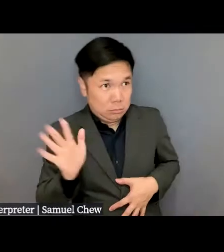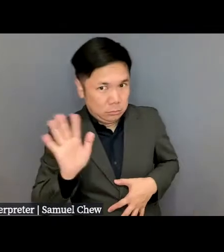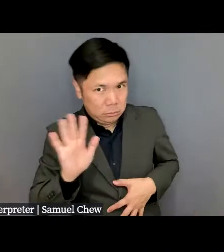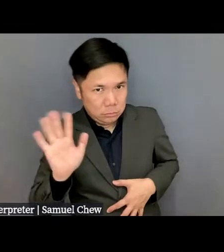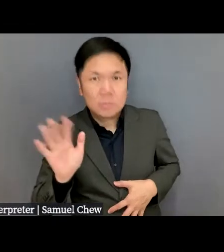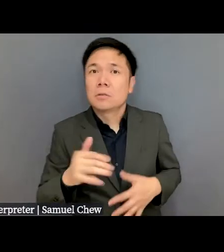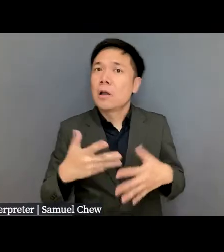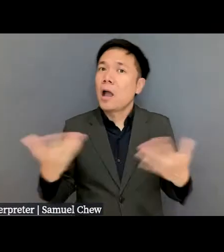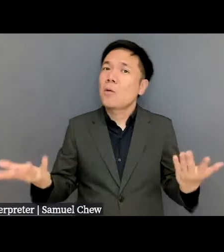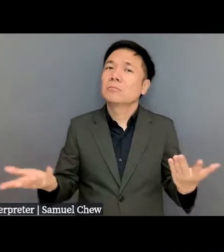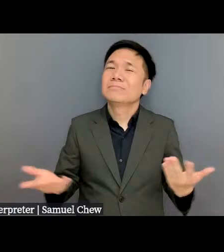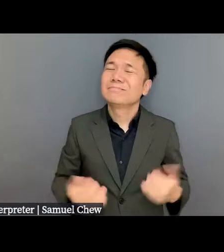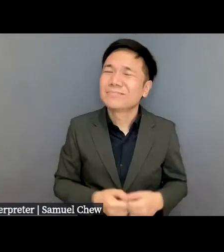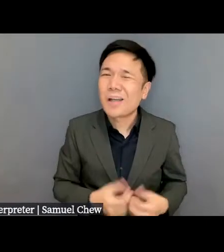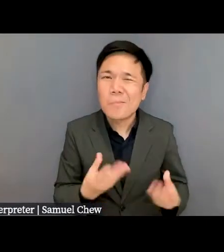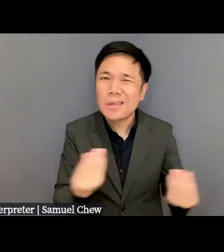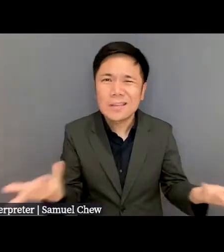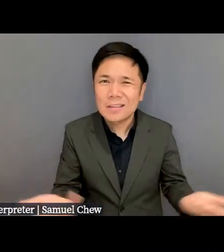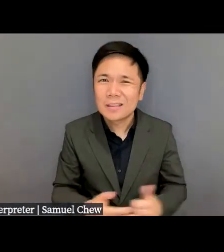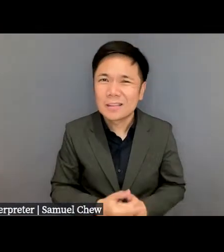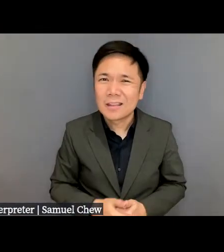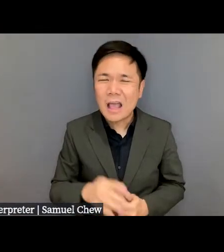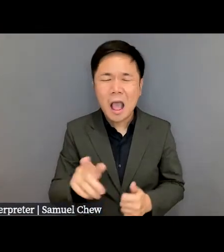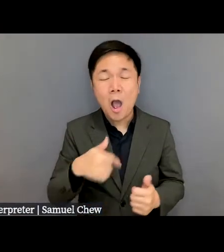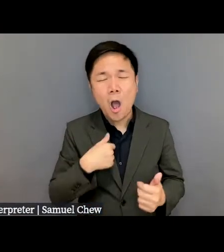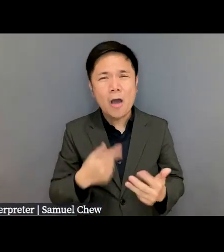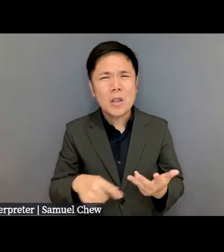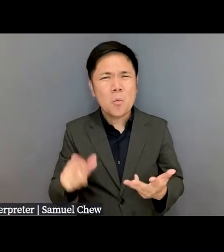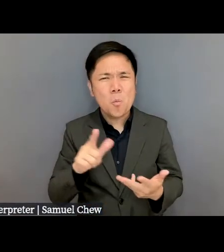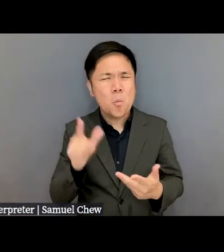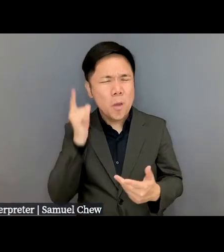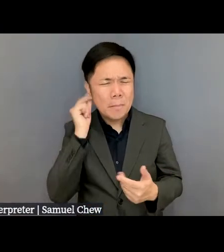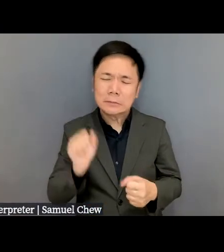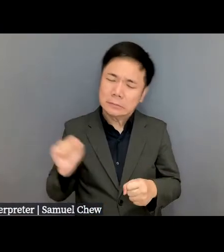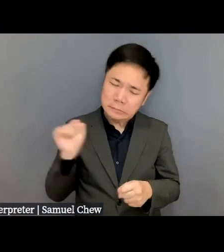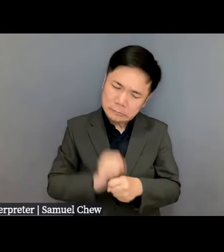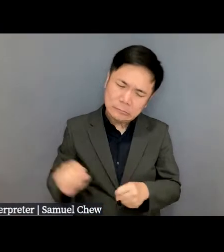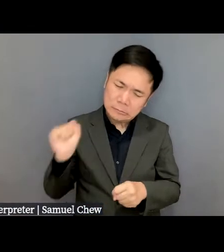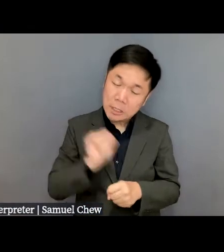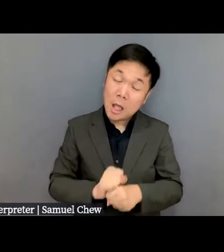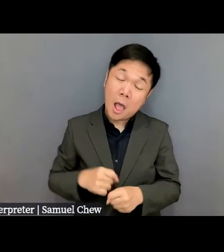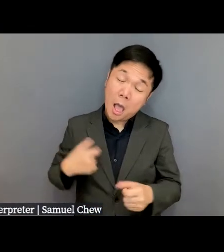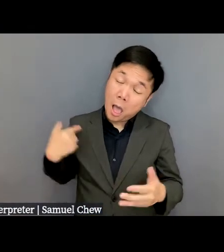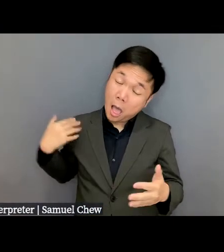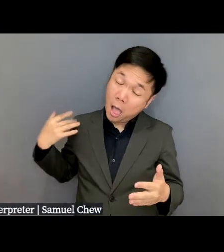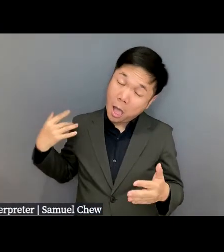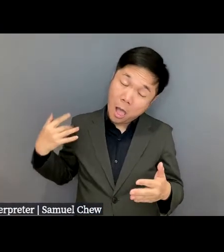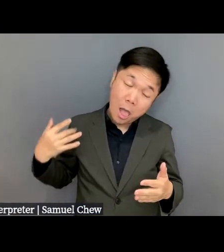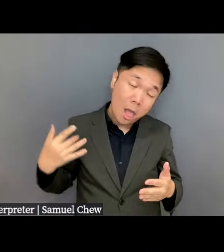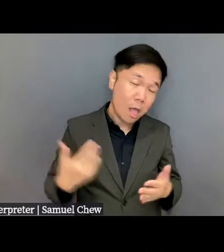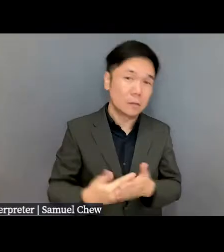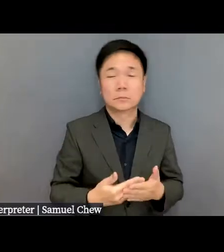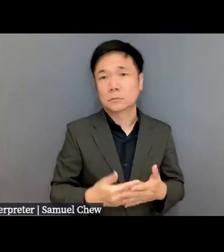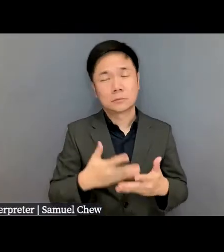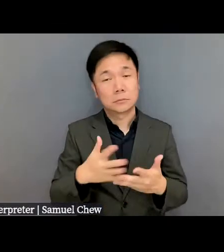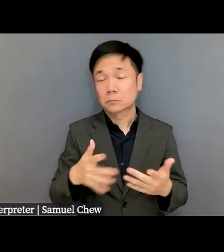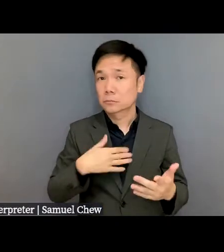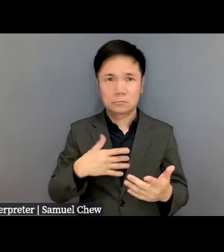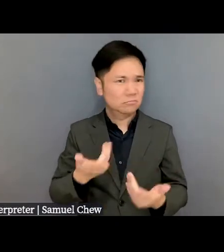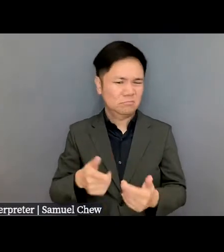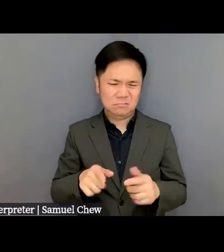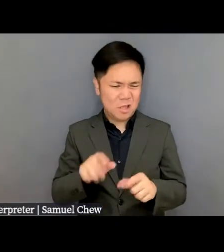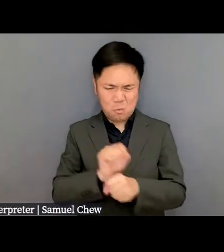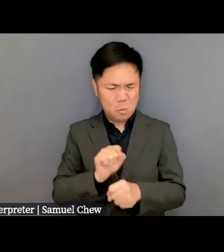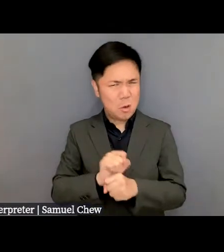How many of them are working in the same position for years along? without having a promotion, without